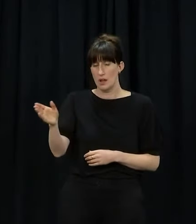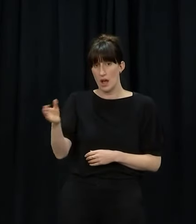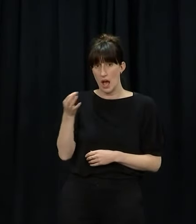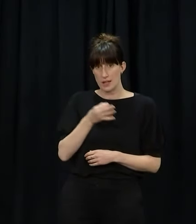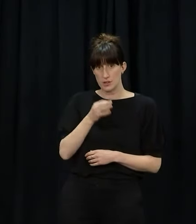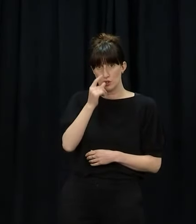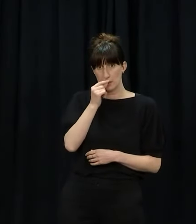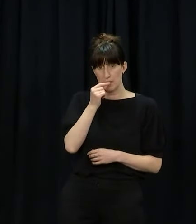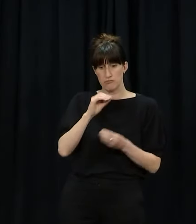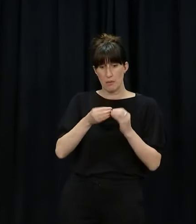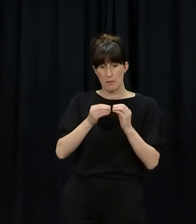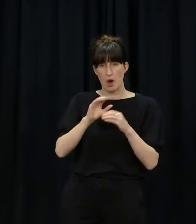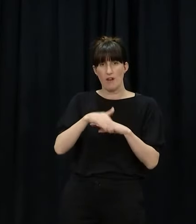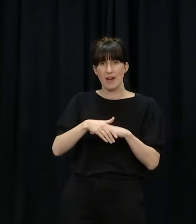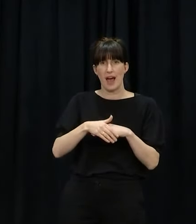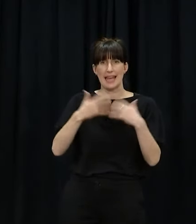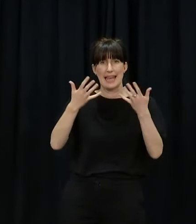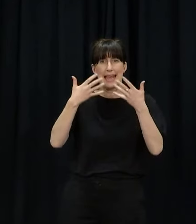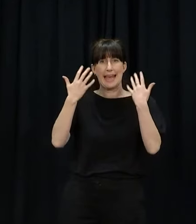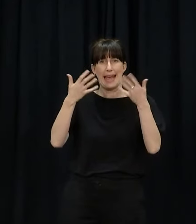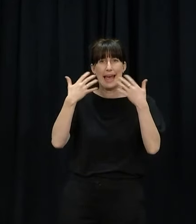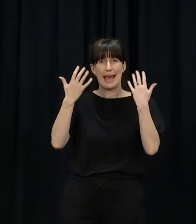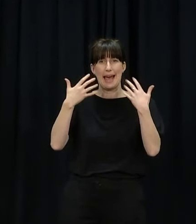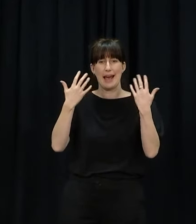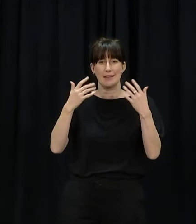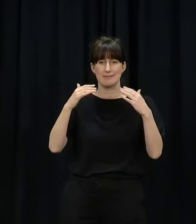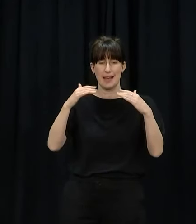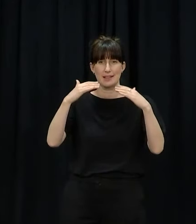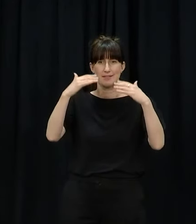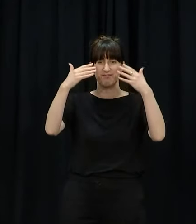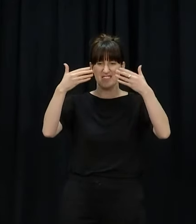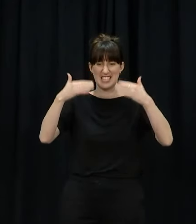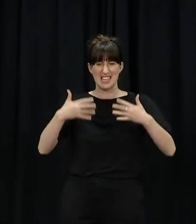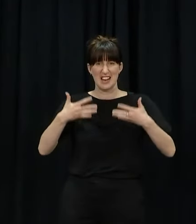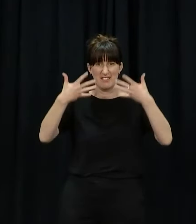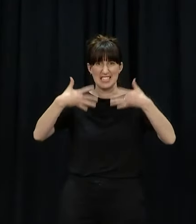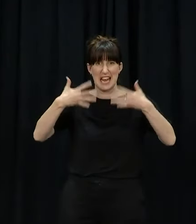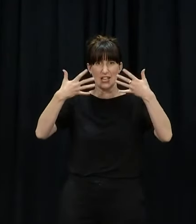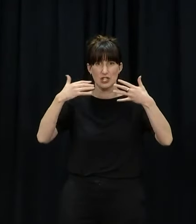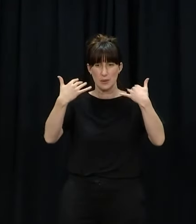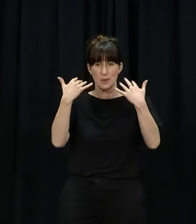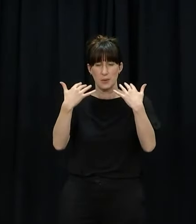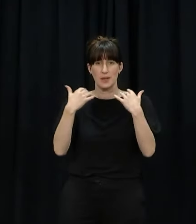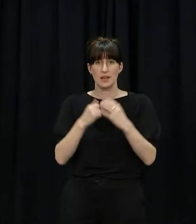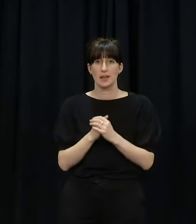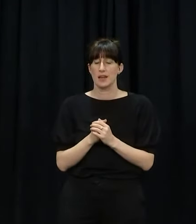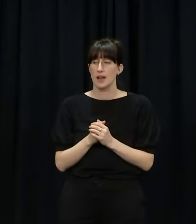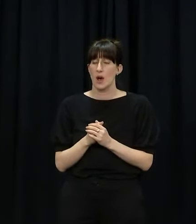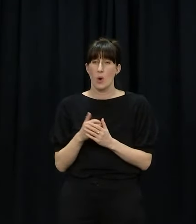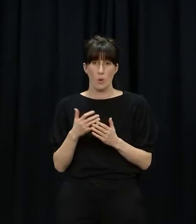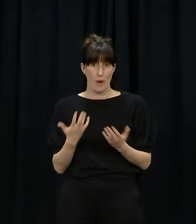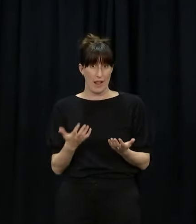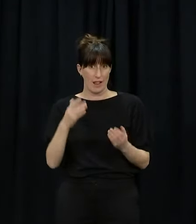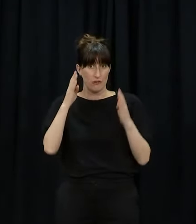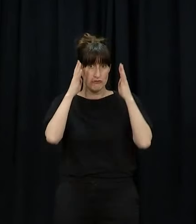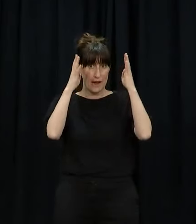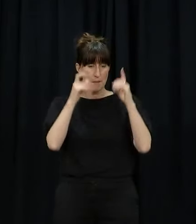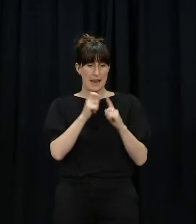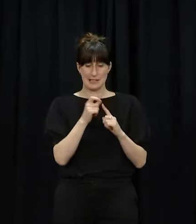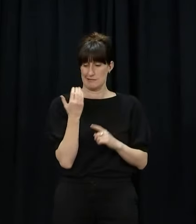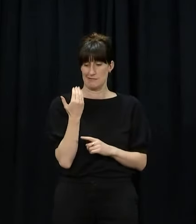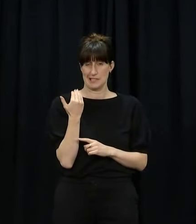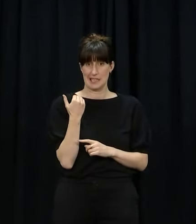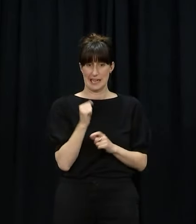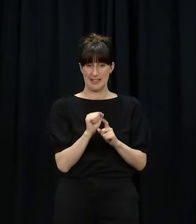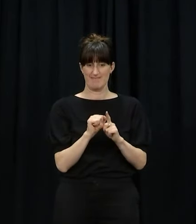The ventilation units on the Crown Plaza had already undergone some work quite recently. But again,